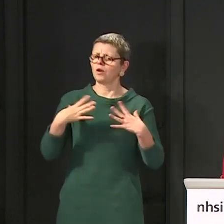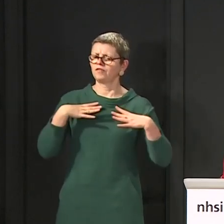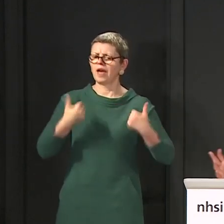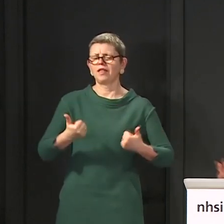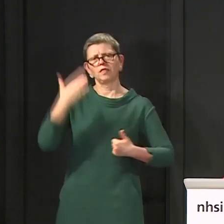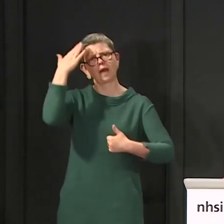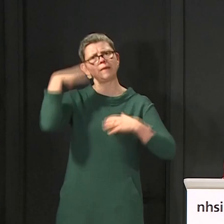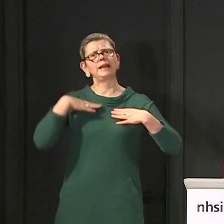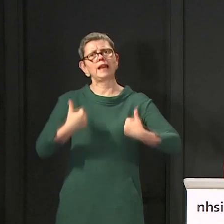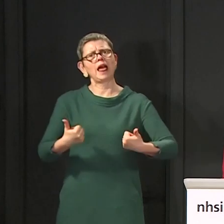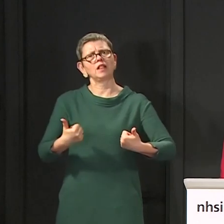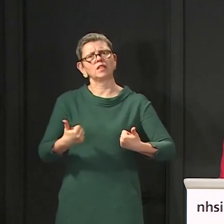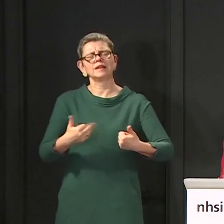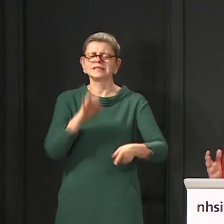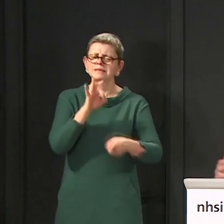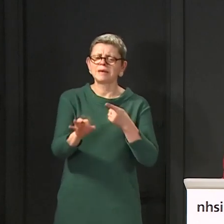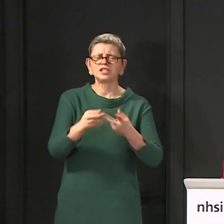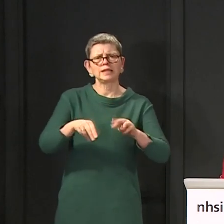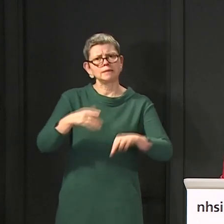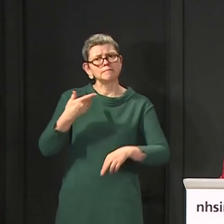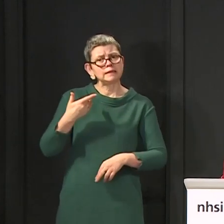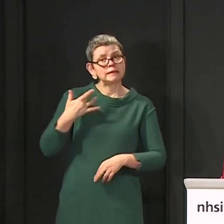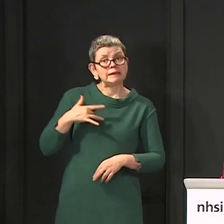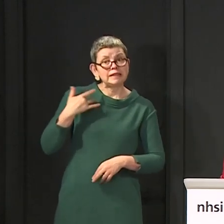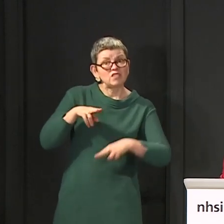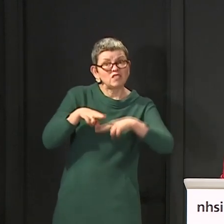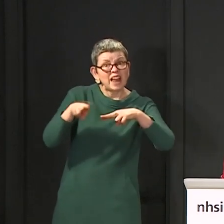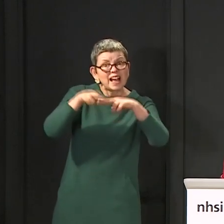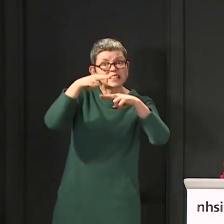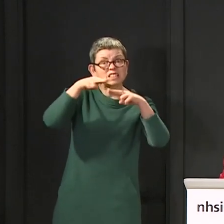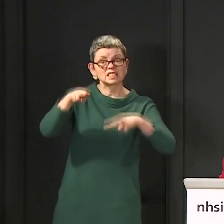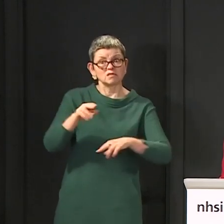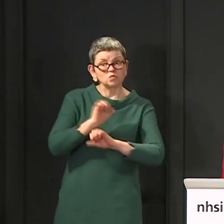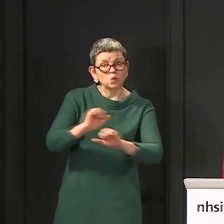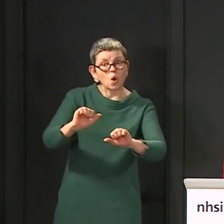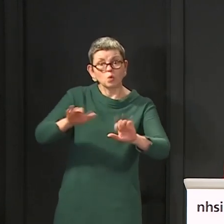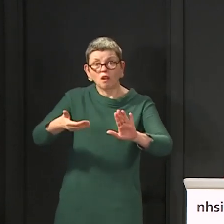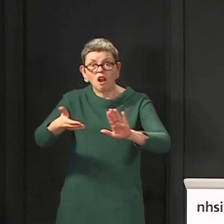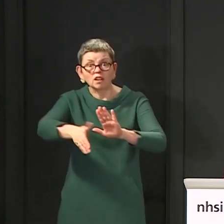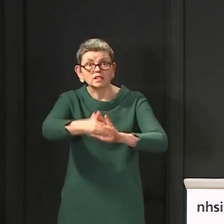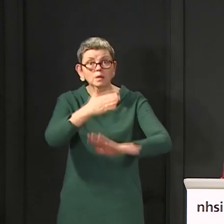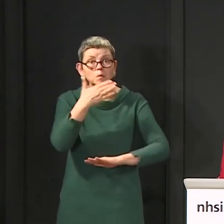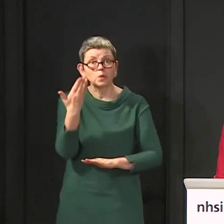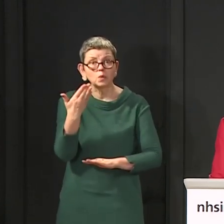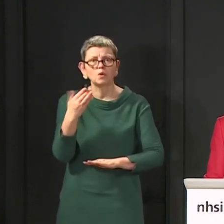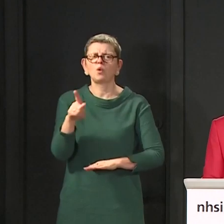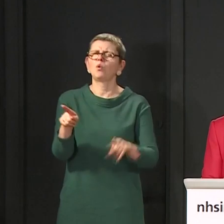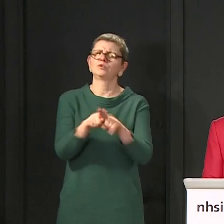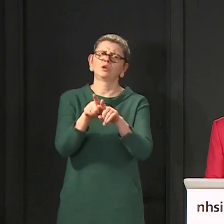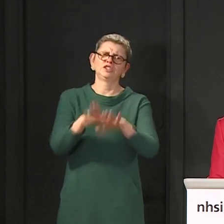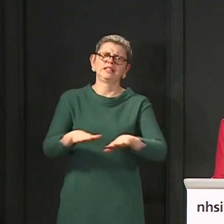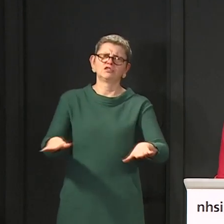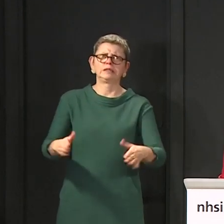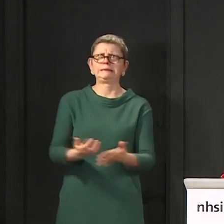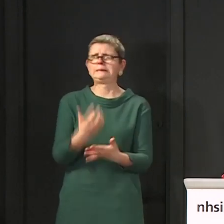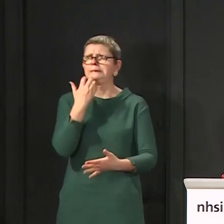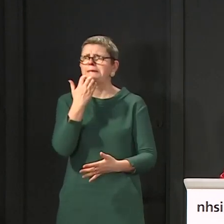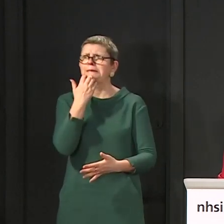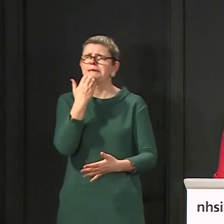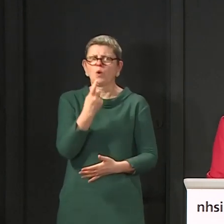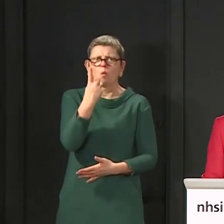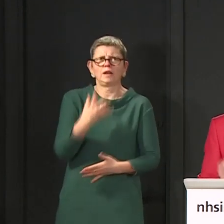well-being, particularly for people who live in flats and don't have access to private gardens, and for children who I know will have found the once-a-day limit